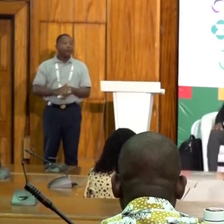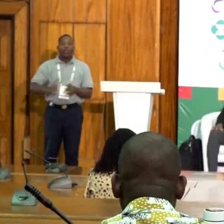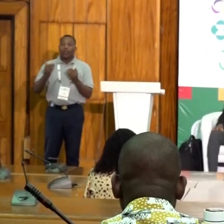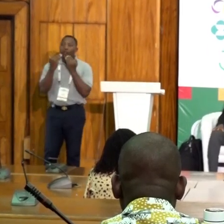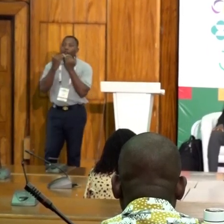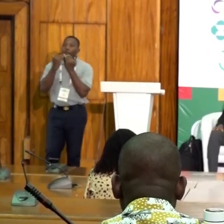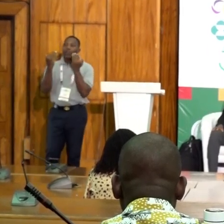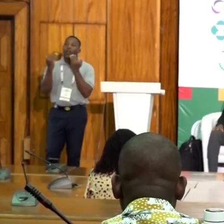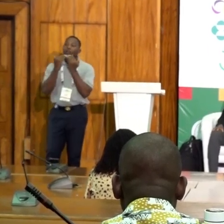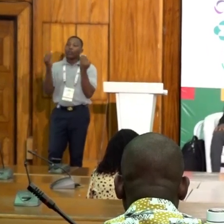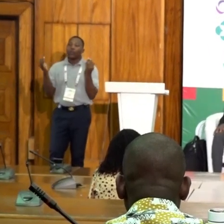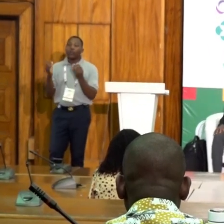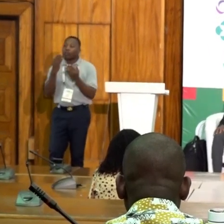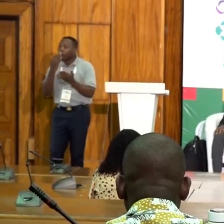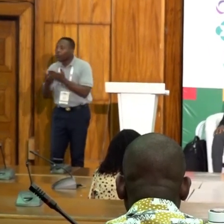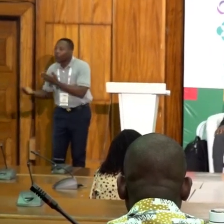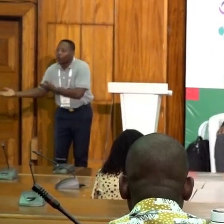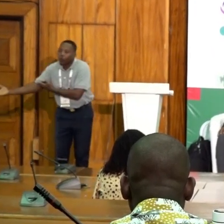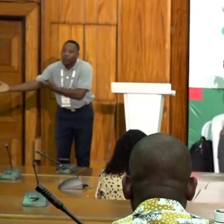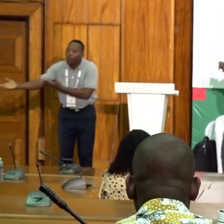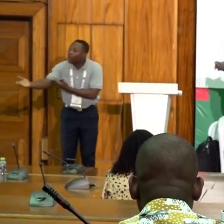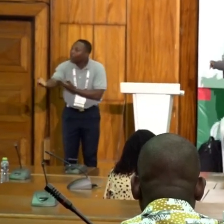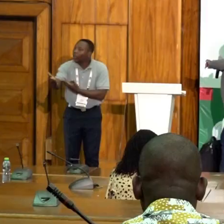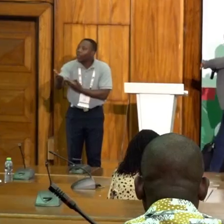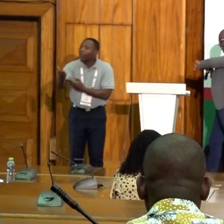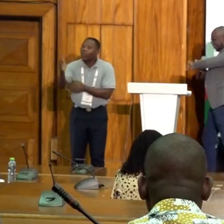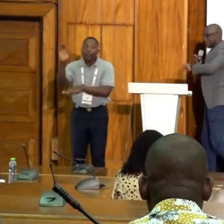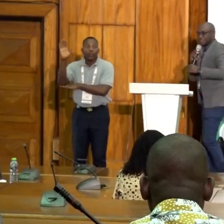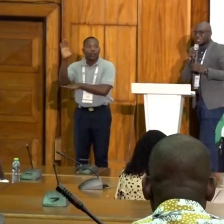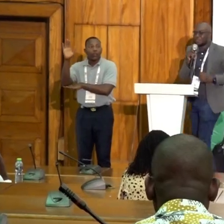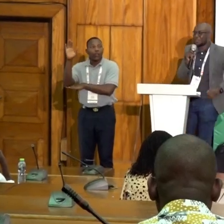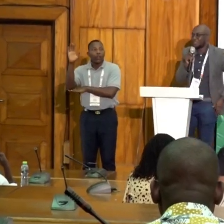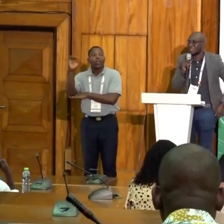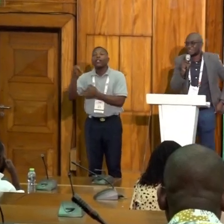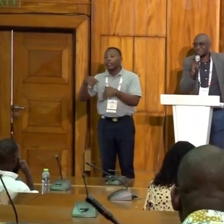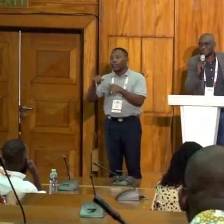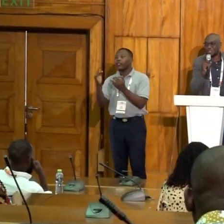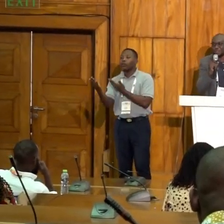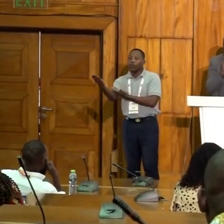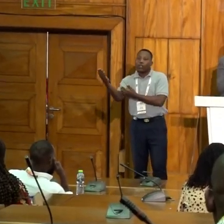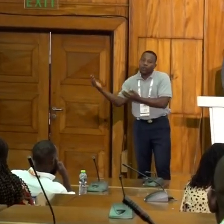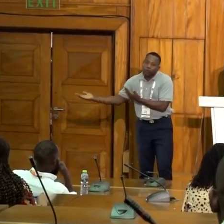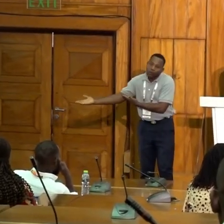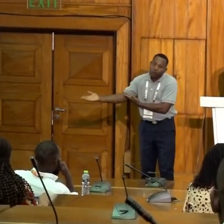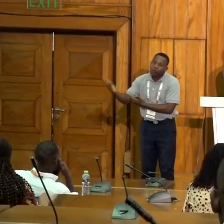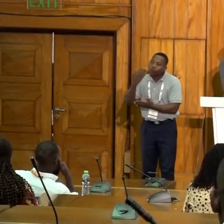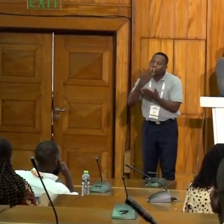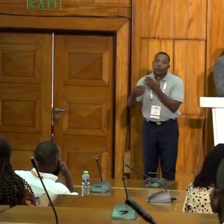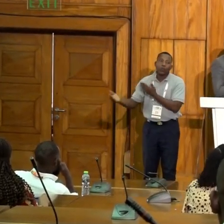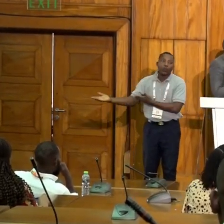Thank you very much. Good morning, everyone. Is it afternoon? Oh, no, it's still morning. Good morning, everyone.